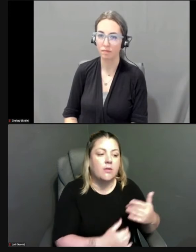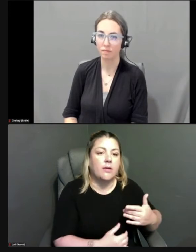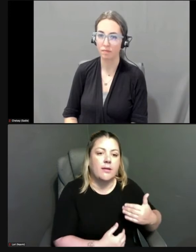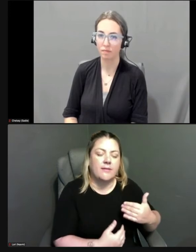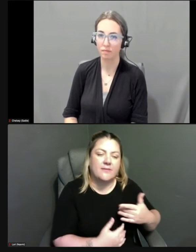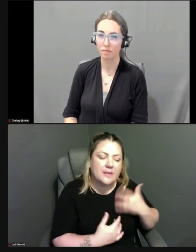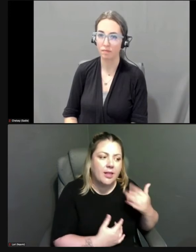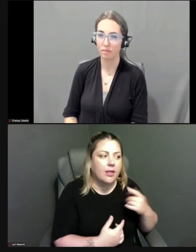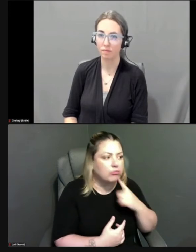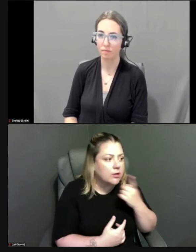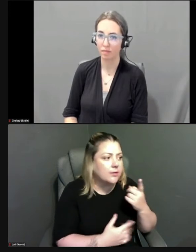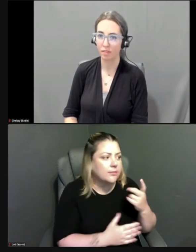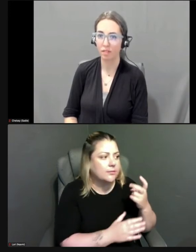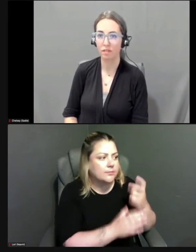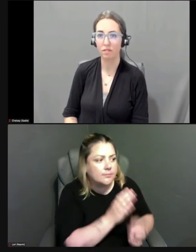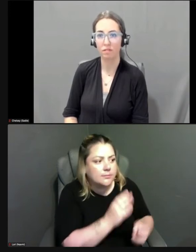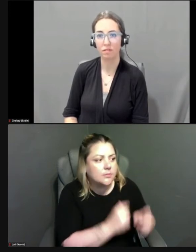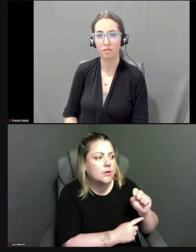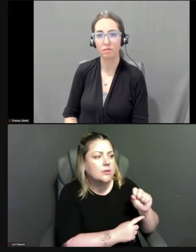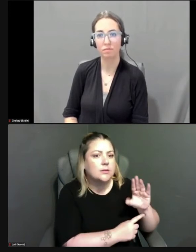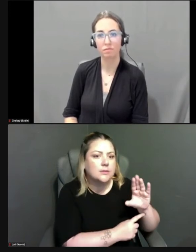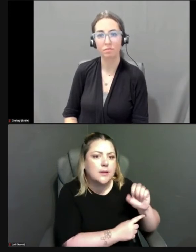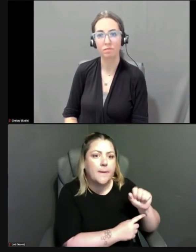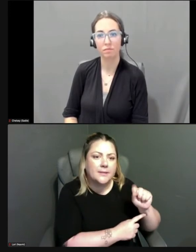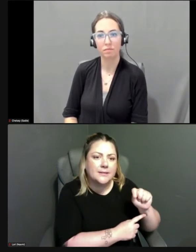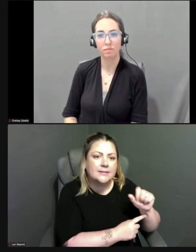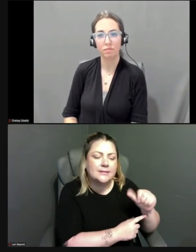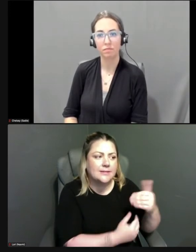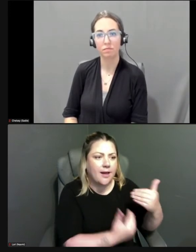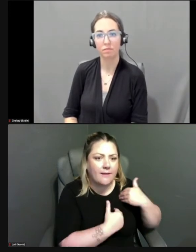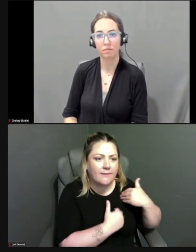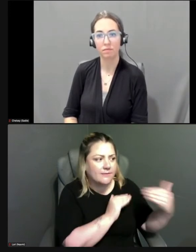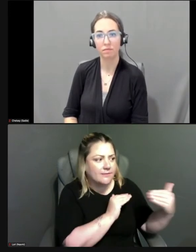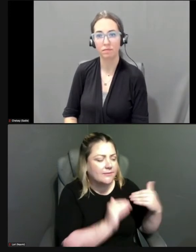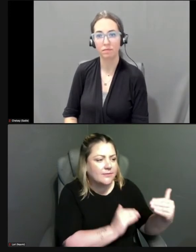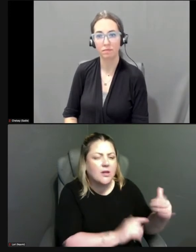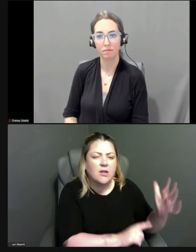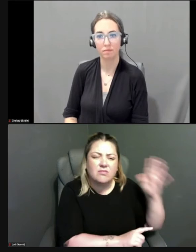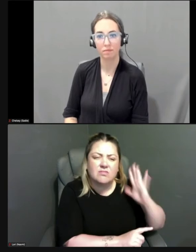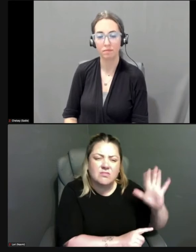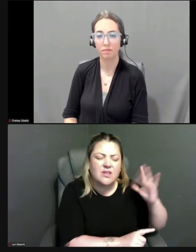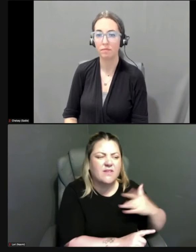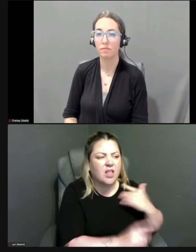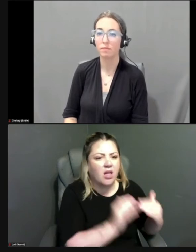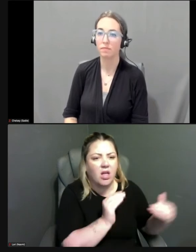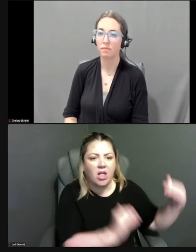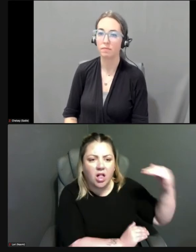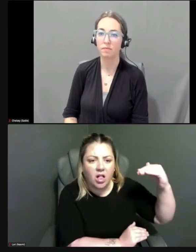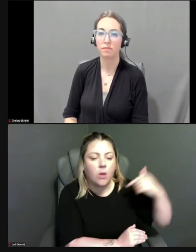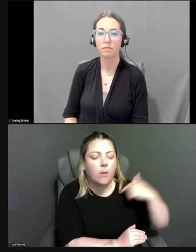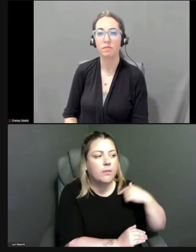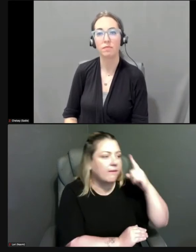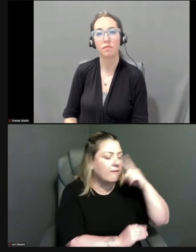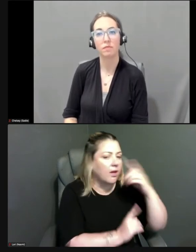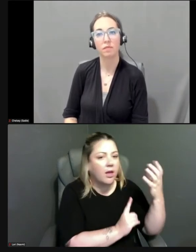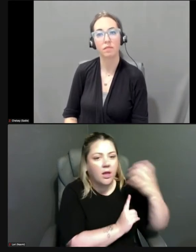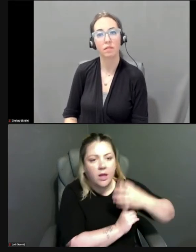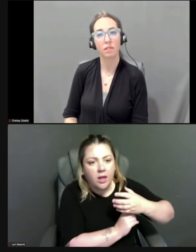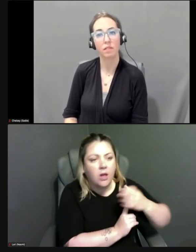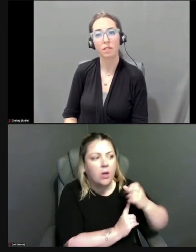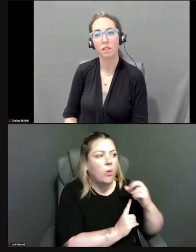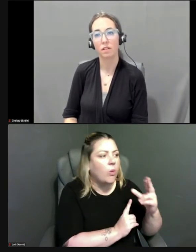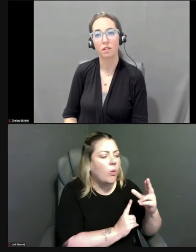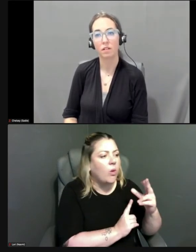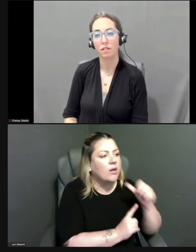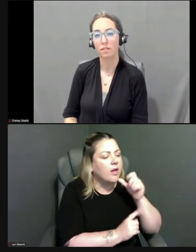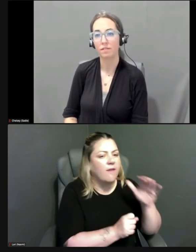spent a lot of my life with relationships that felt like lopsided, or maybe like I had to be someone else, or that just in whatever way